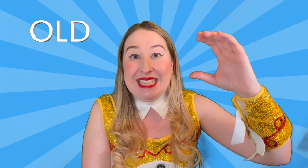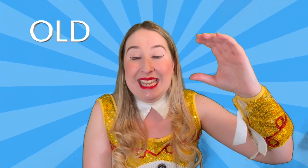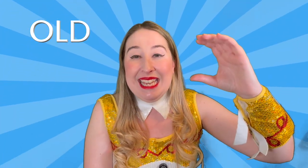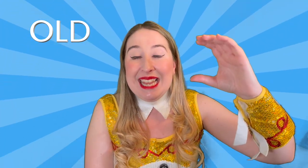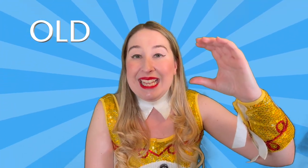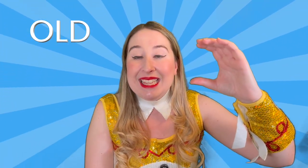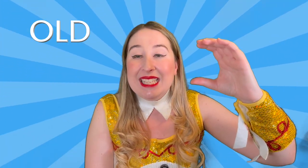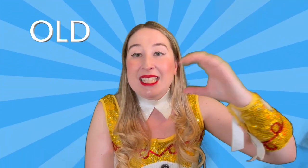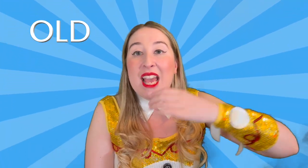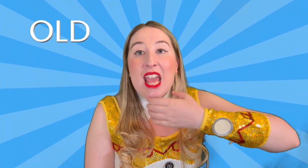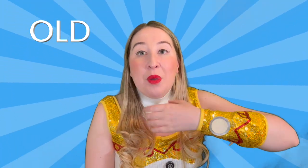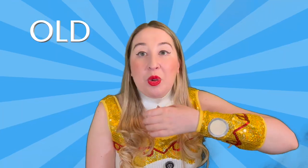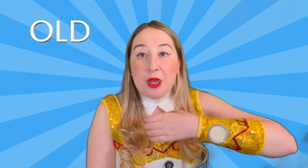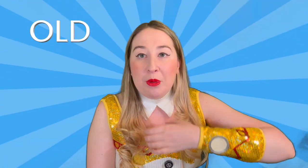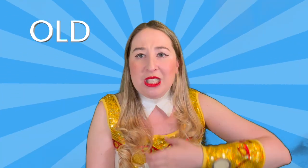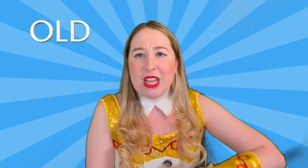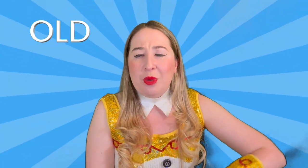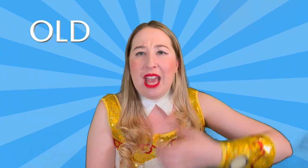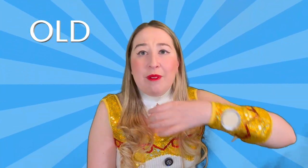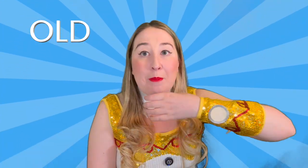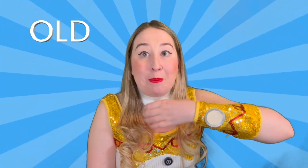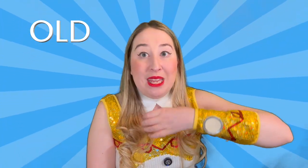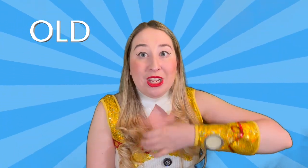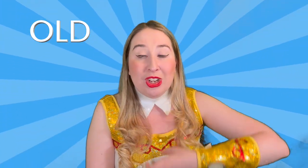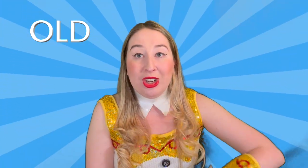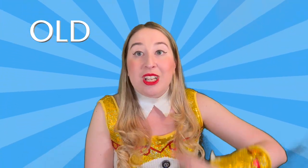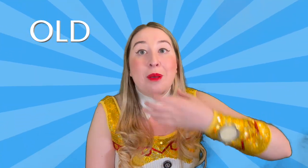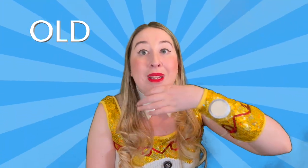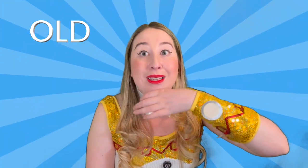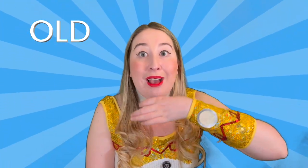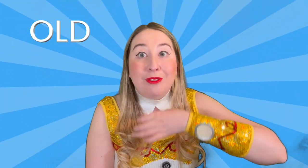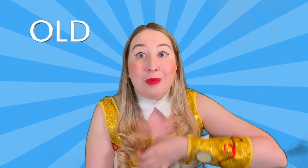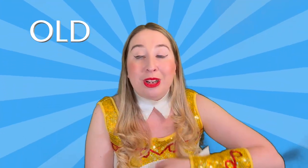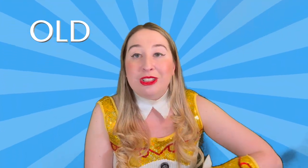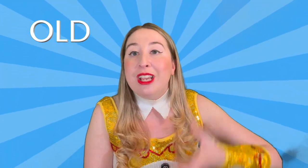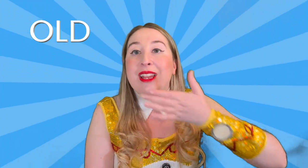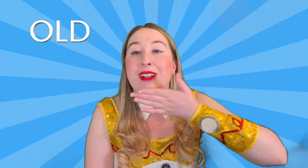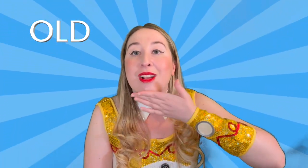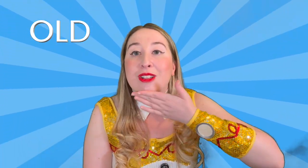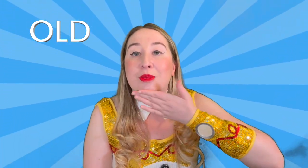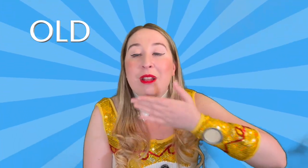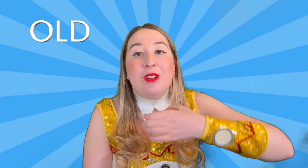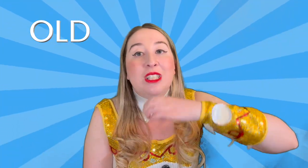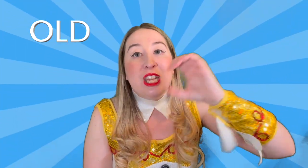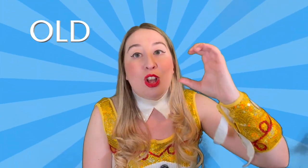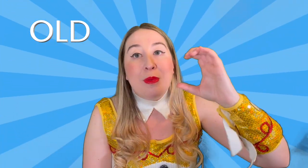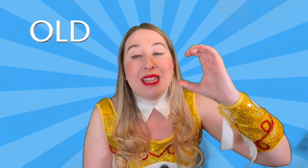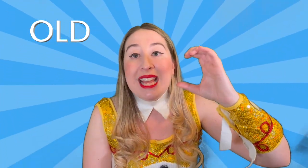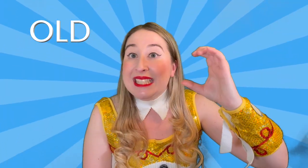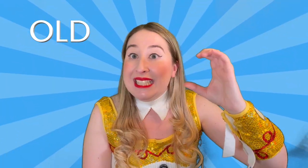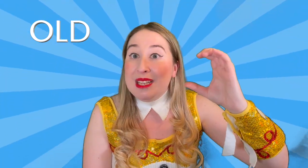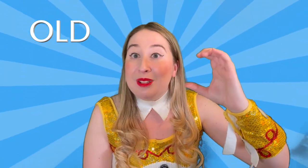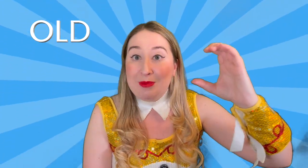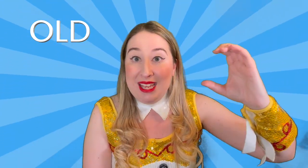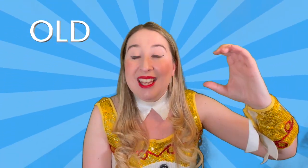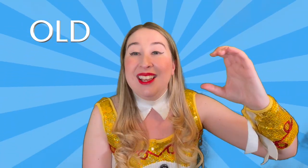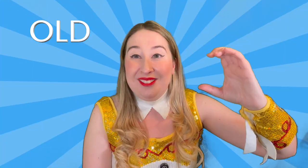C like this, and we're going to pretend we have a beard coming down from our chin. So my friends, can y'all make that C with me? Very